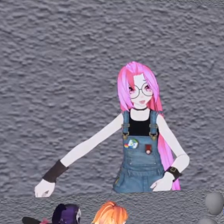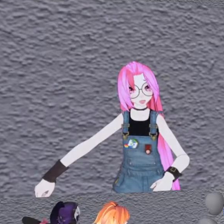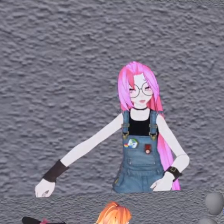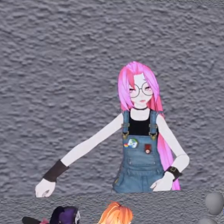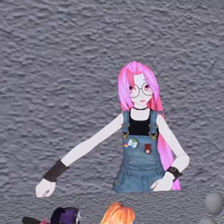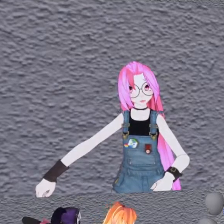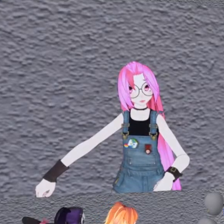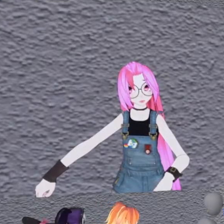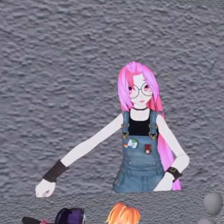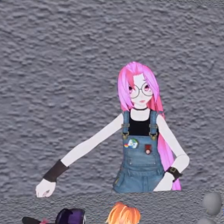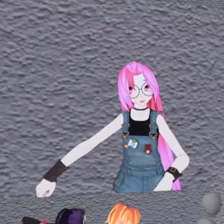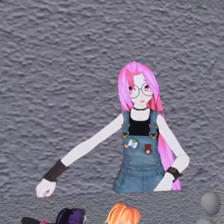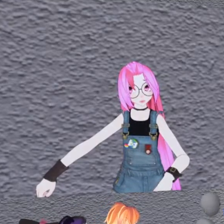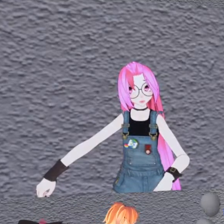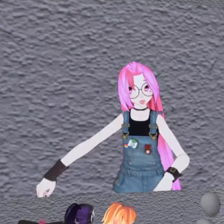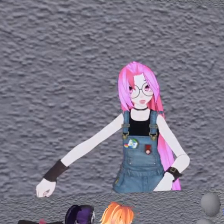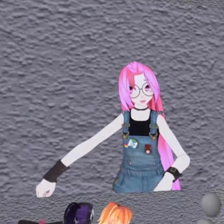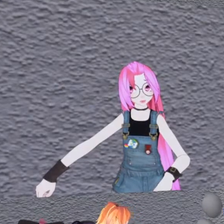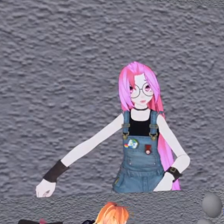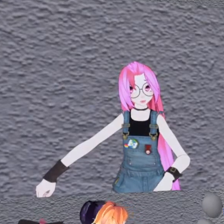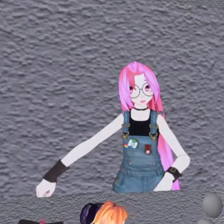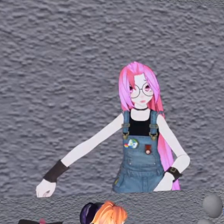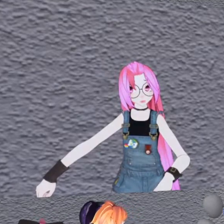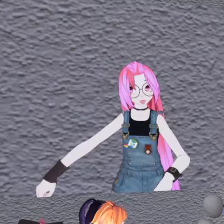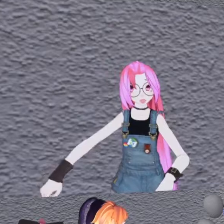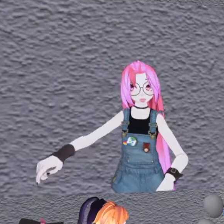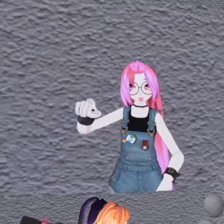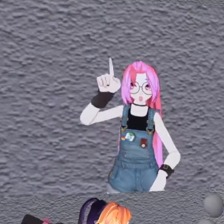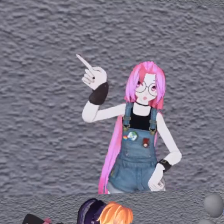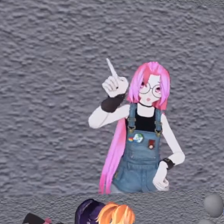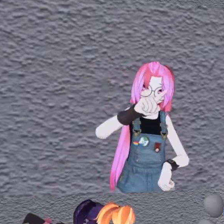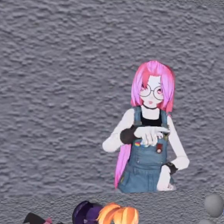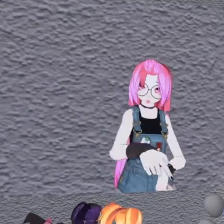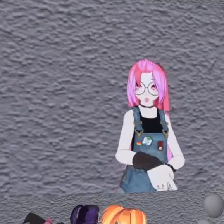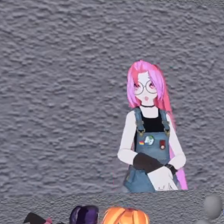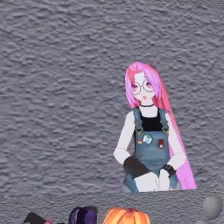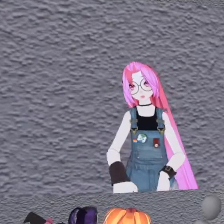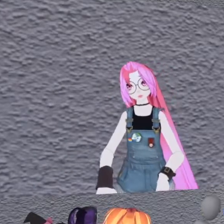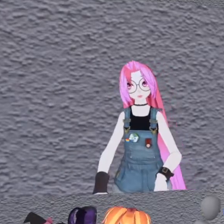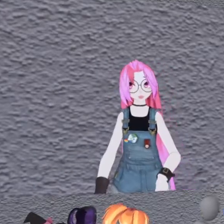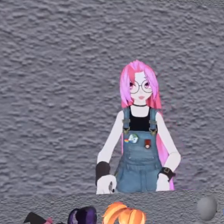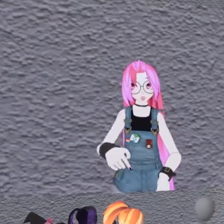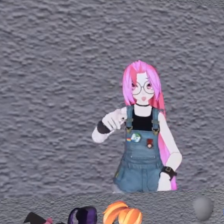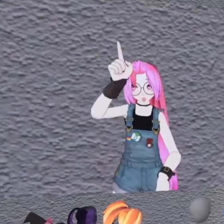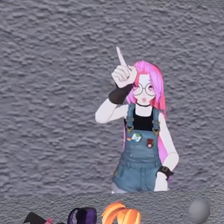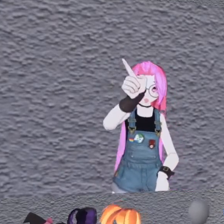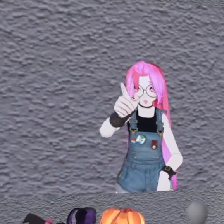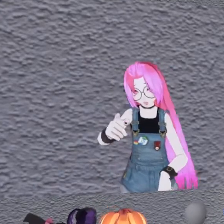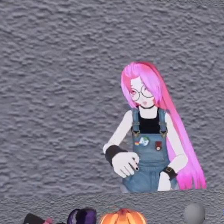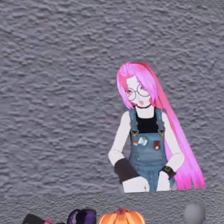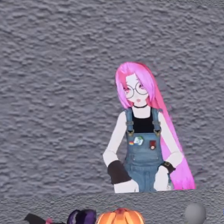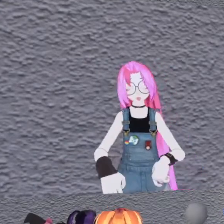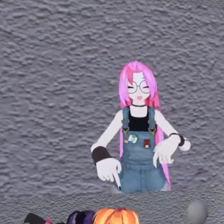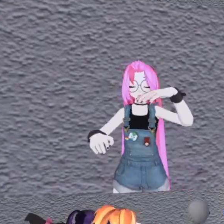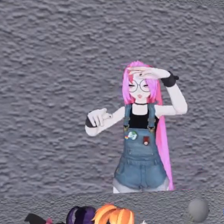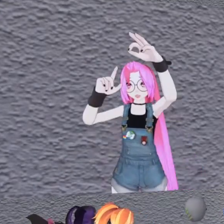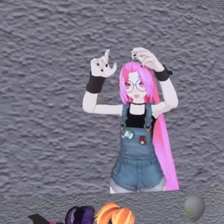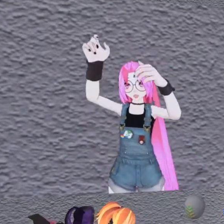Light? Lightning? Oh, lightning. It's pretty much what you think it'd be. I've seen it. If